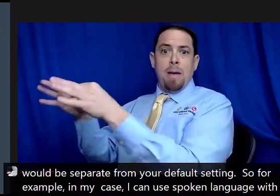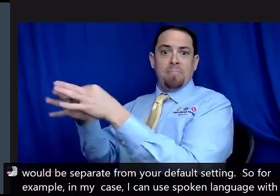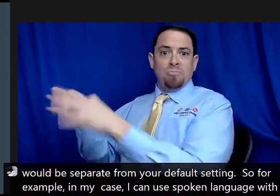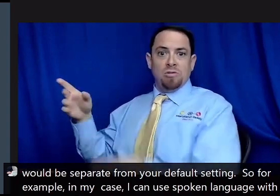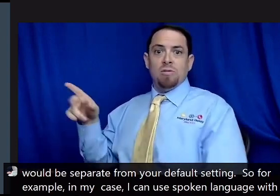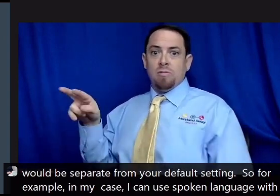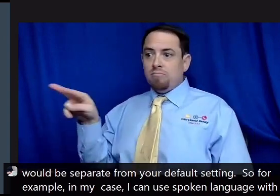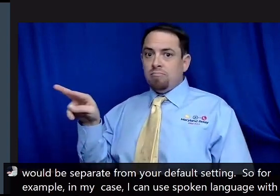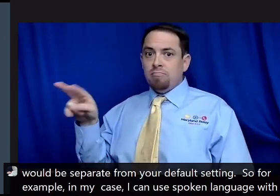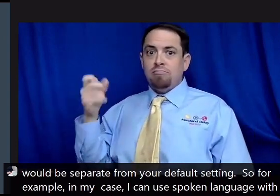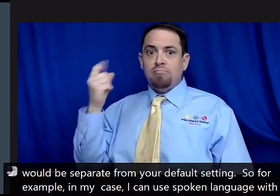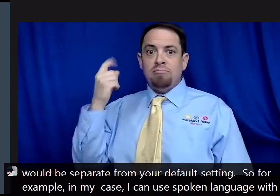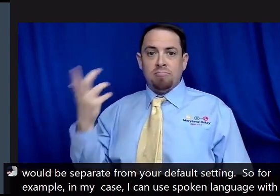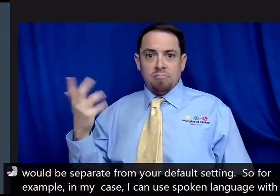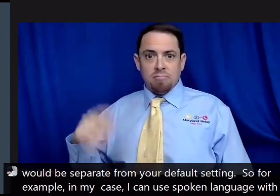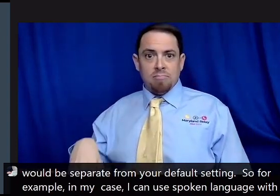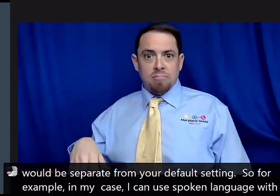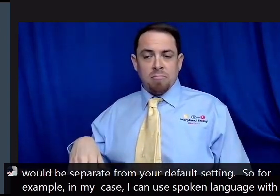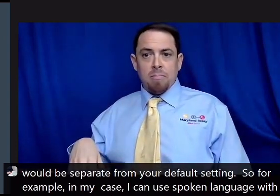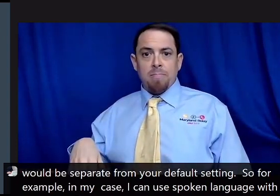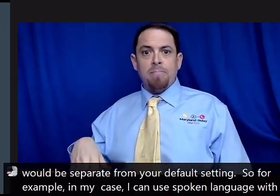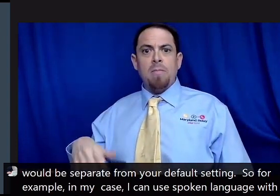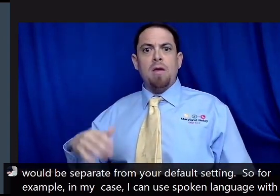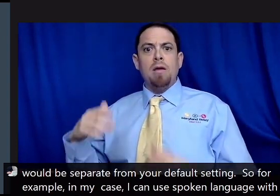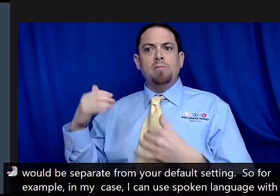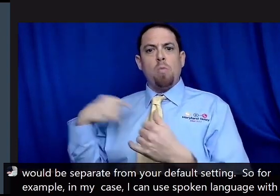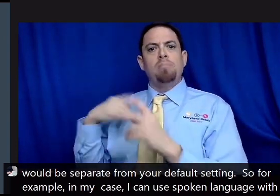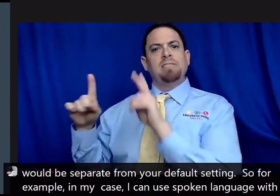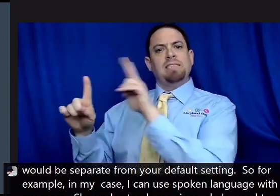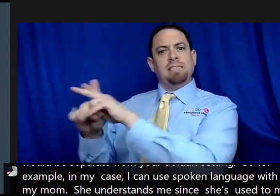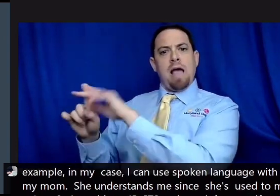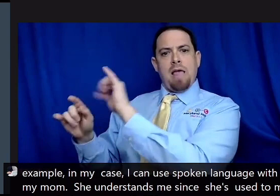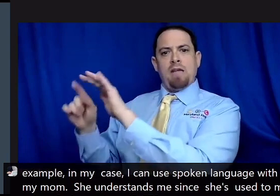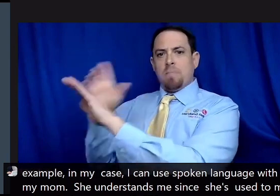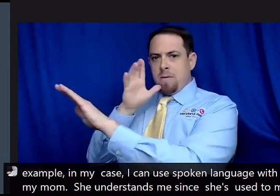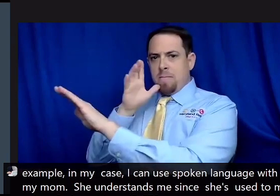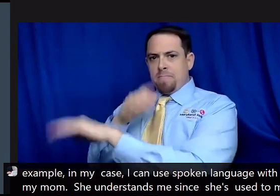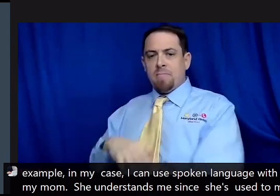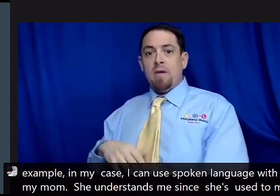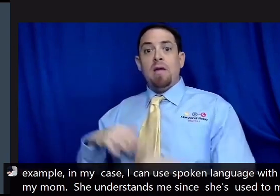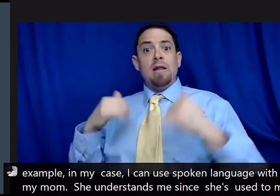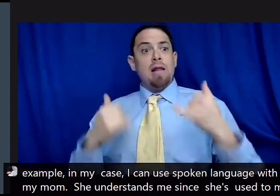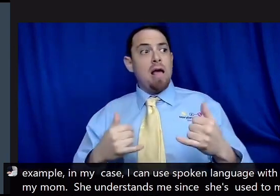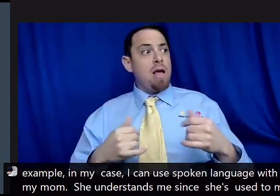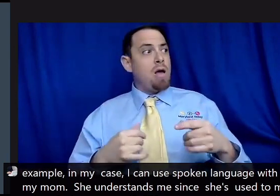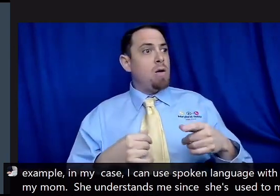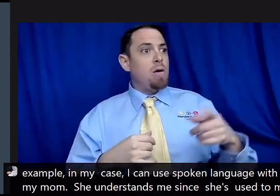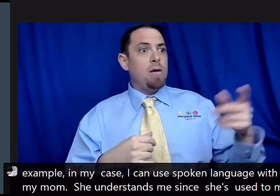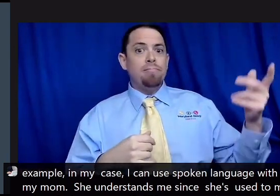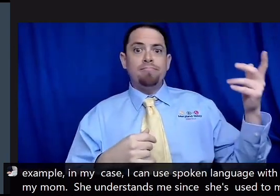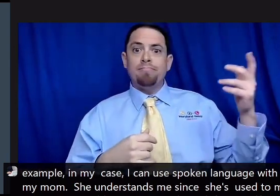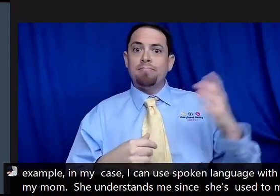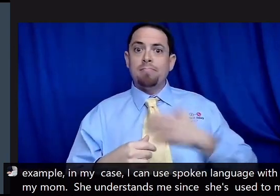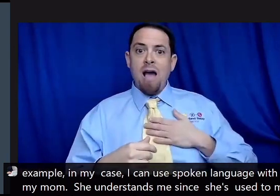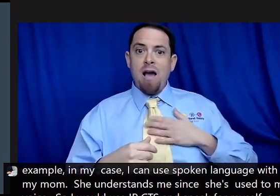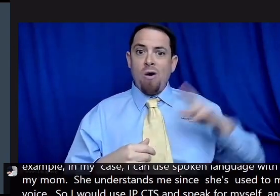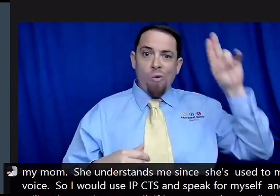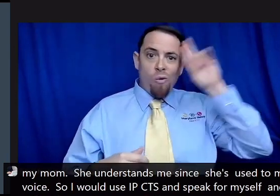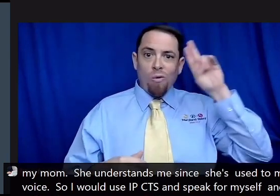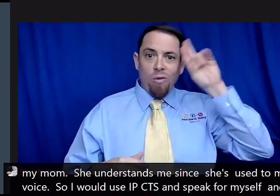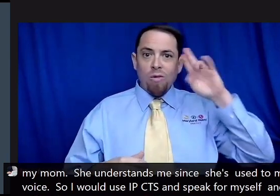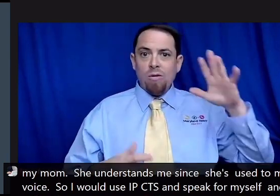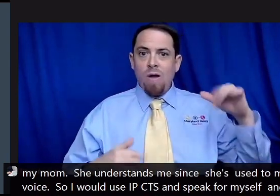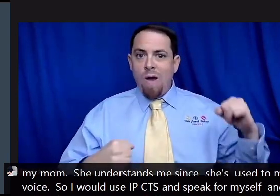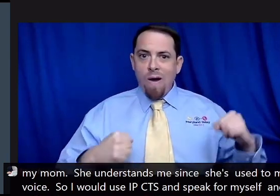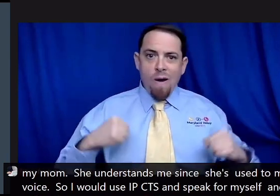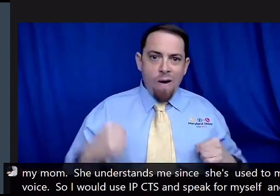and speak for myself and utilize the captions as well if I was in a phone call with my mother. So I could assign that specific relay service if it